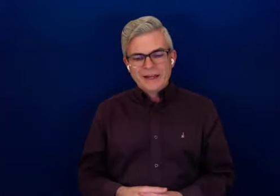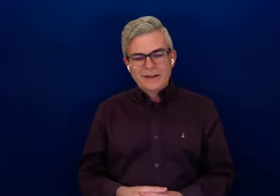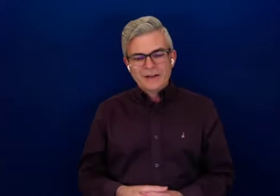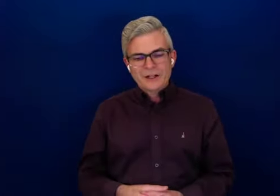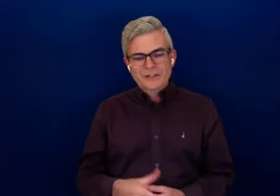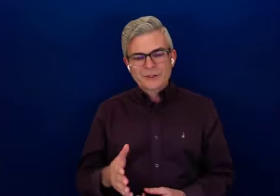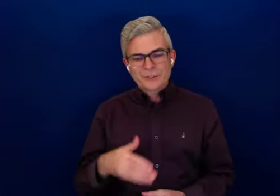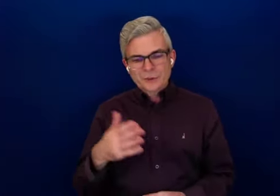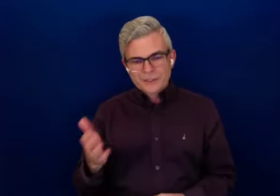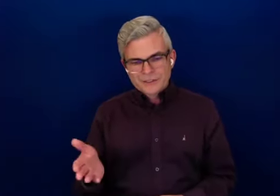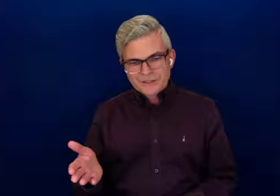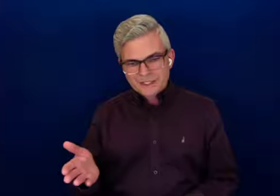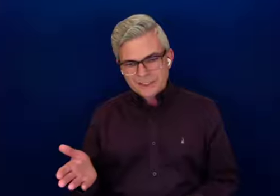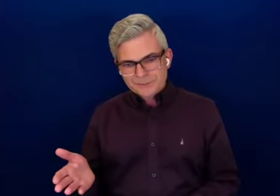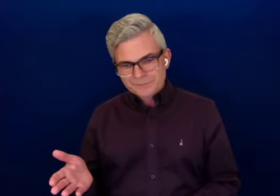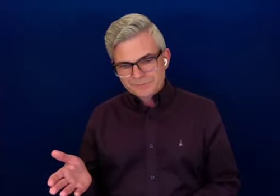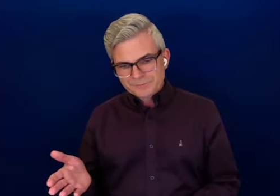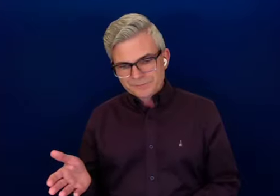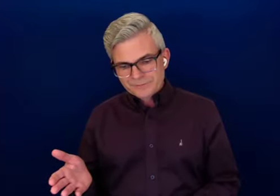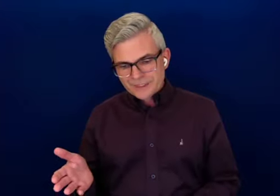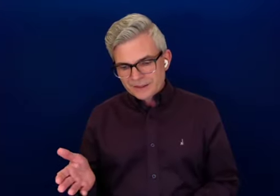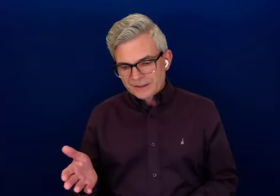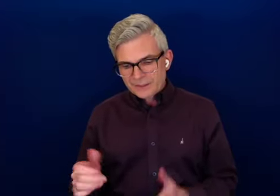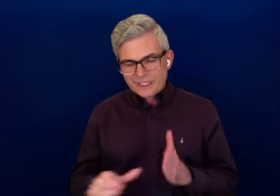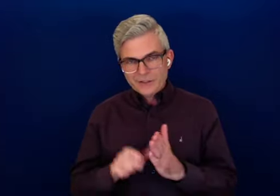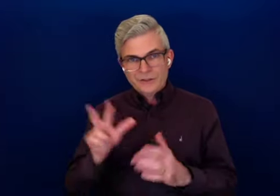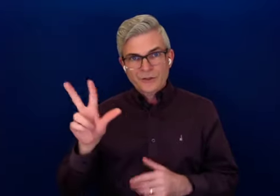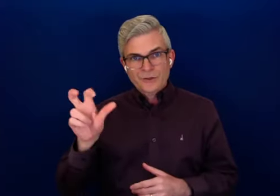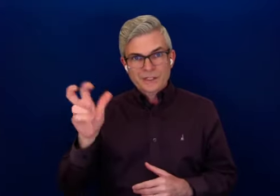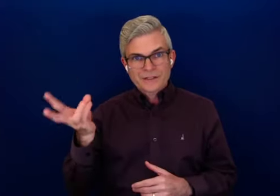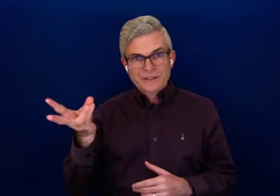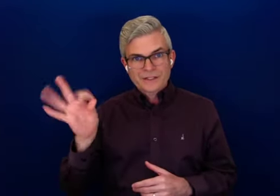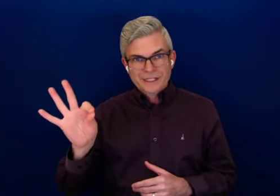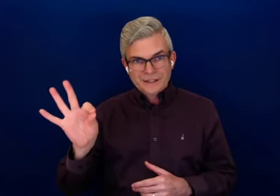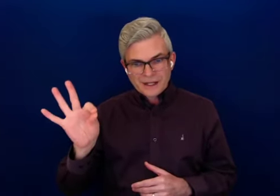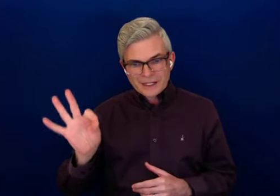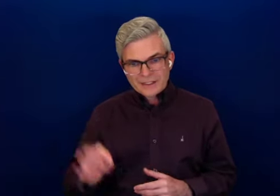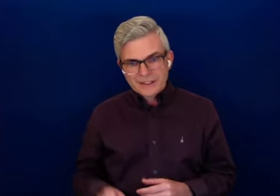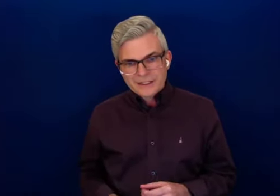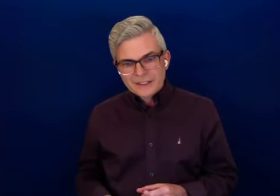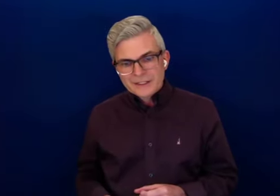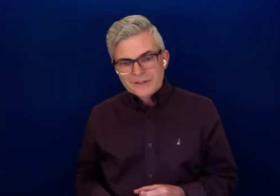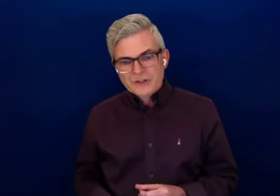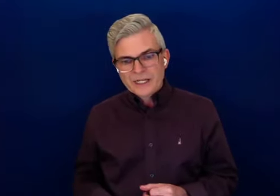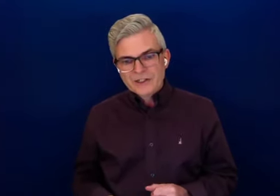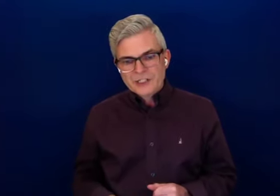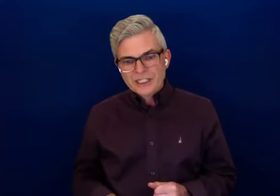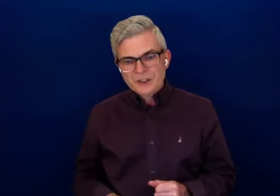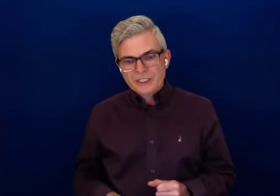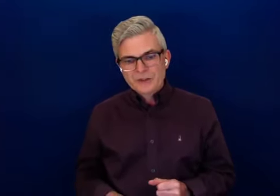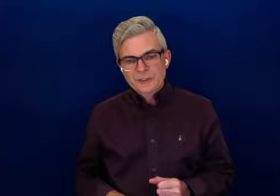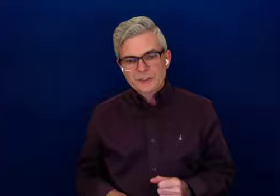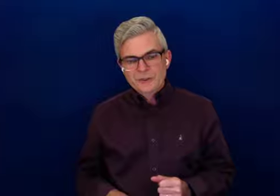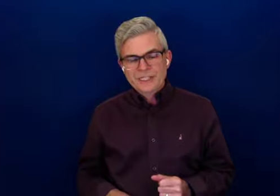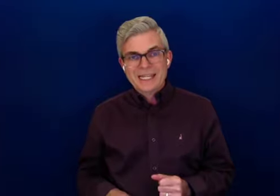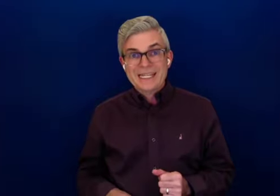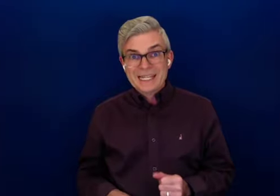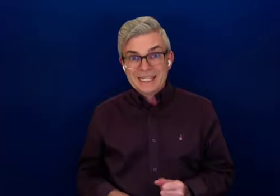and also notice page 369, strategy to introduce a